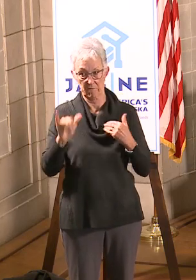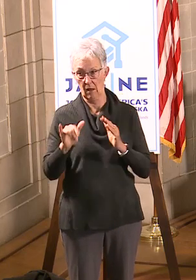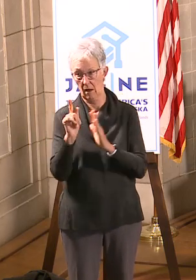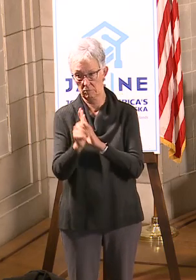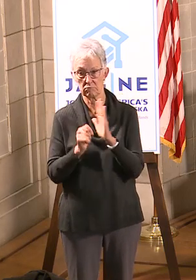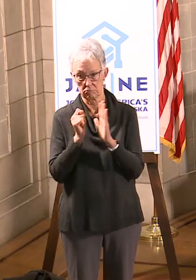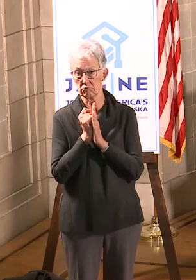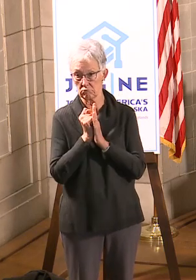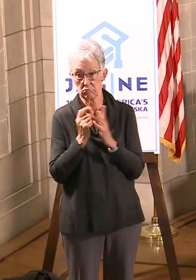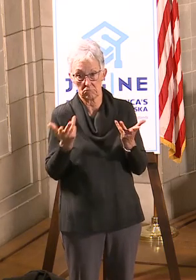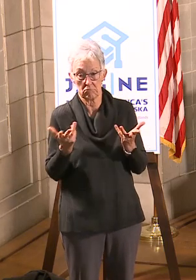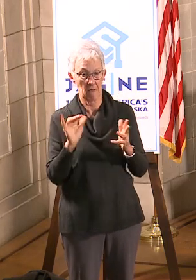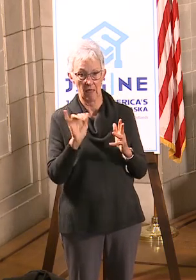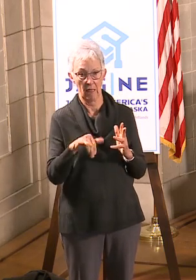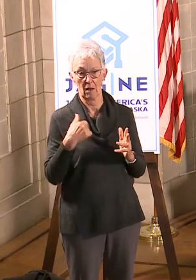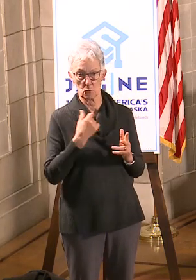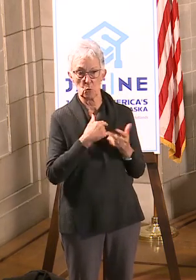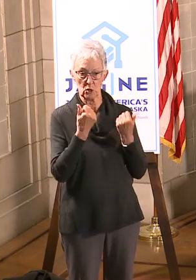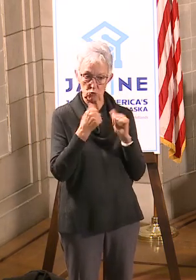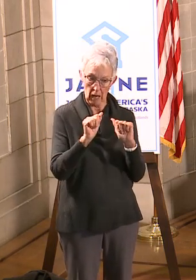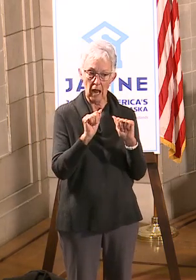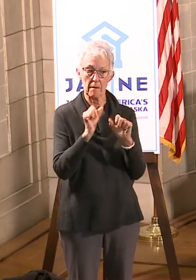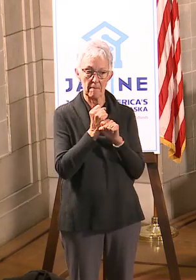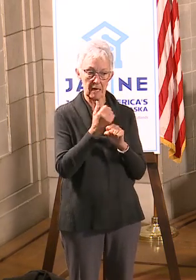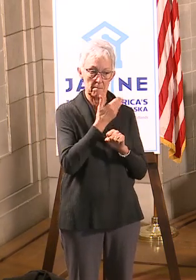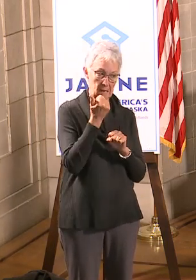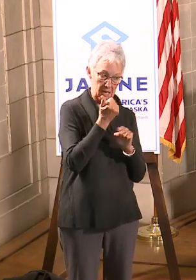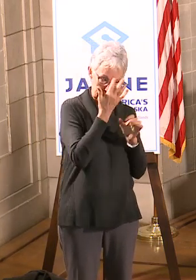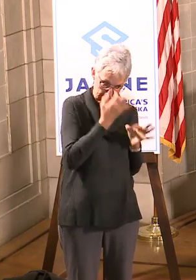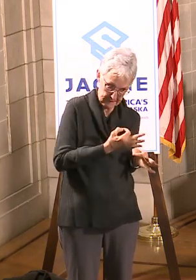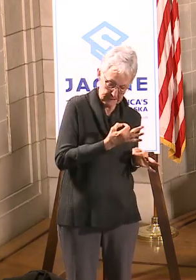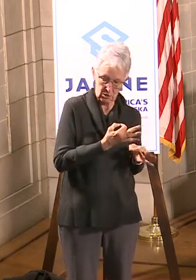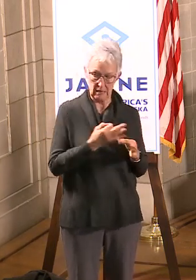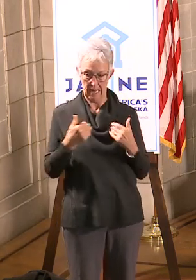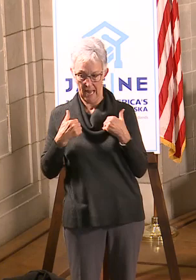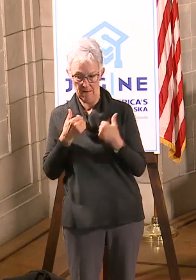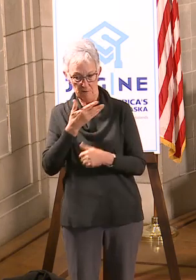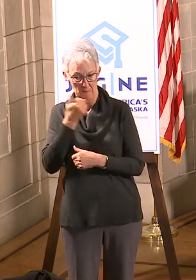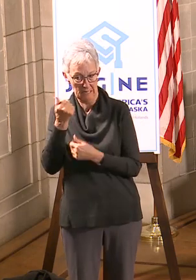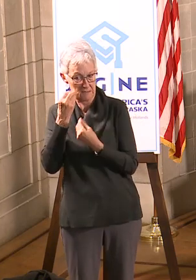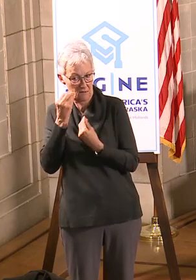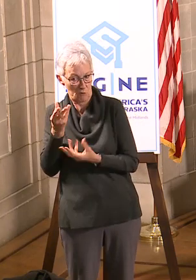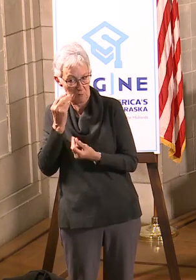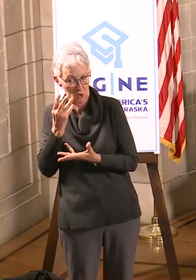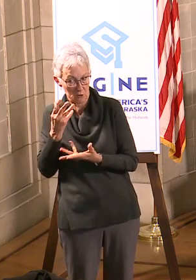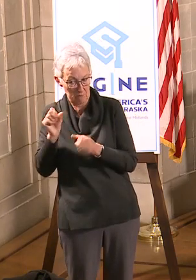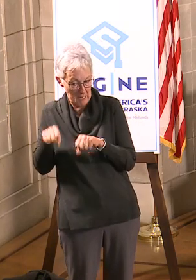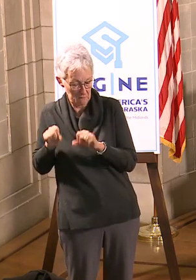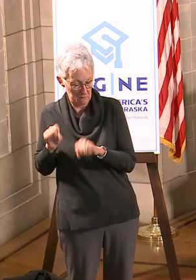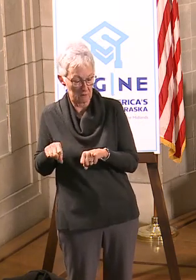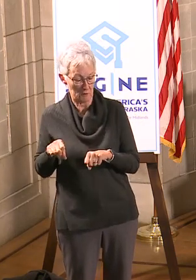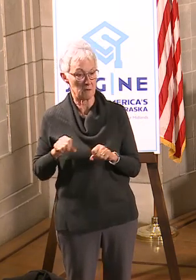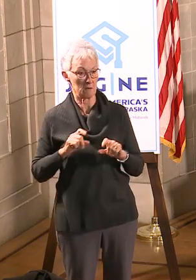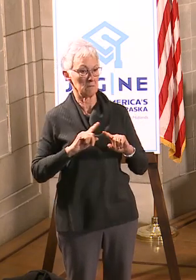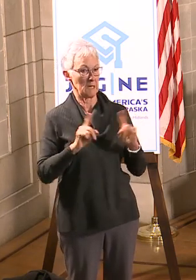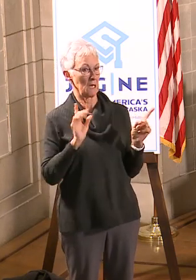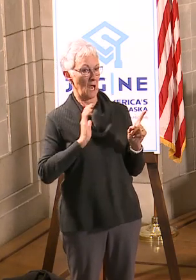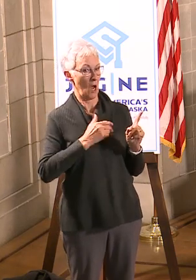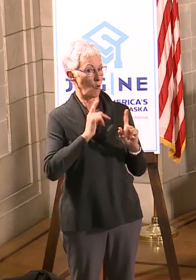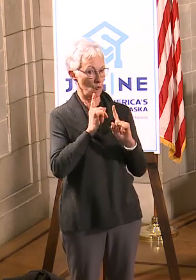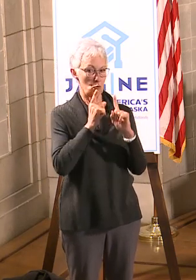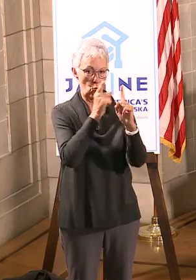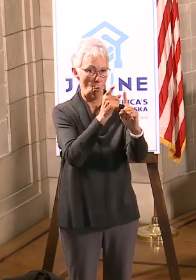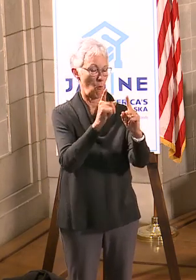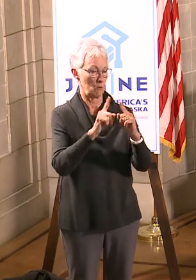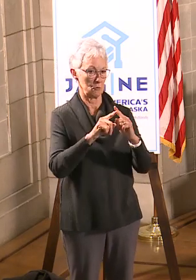really the way we've approached it, is try to make the best decision we had with the information we had, and really, again, trying to slow the spread of the virus and preserve our